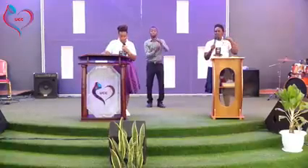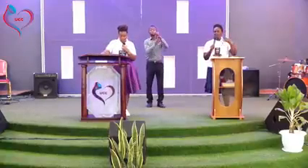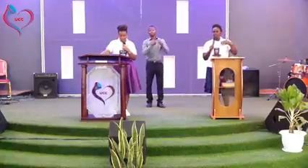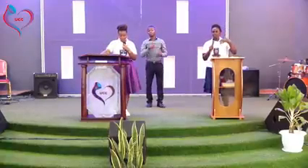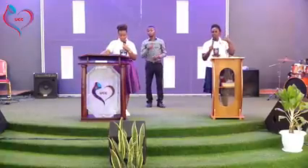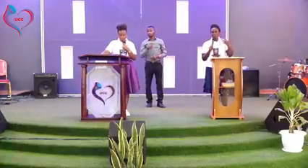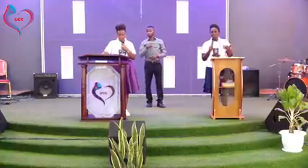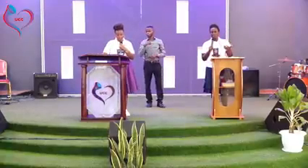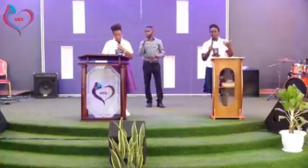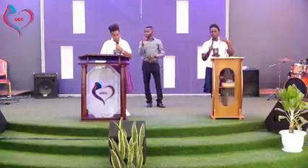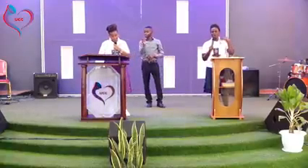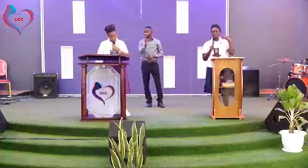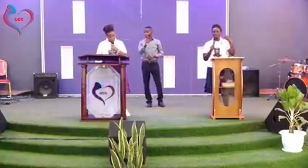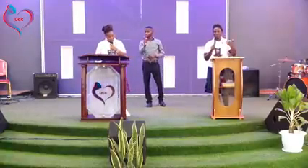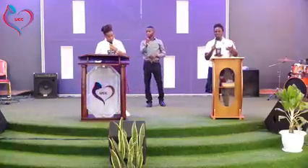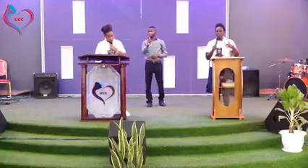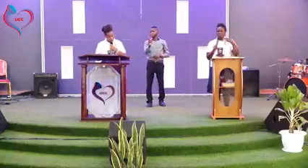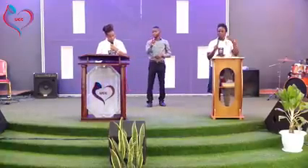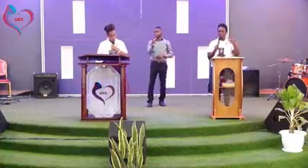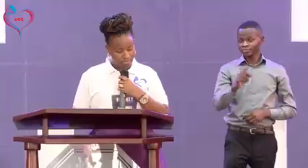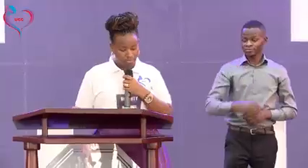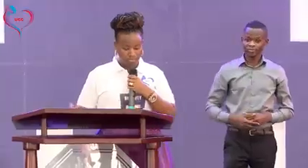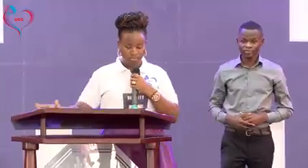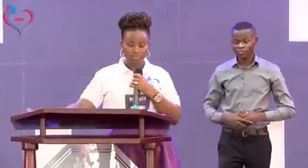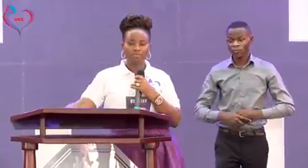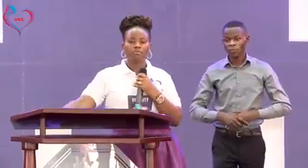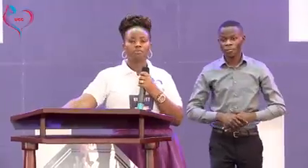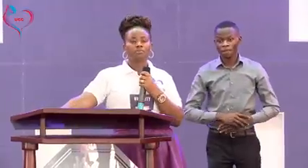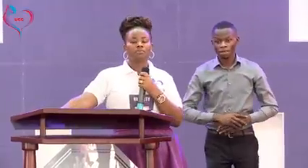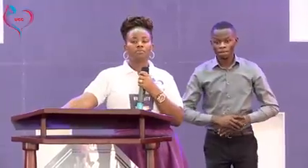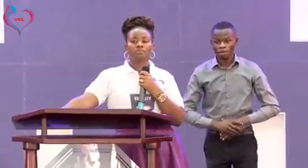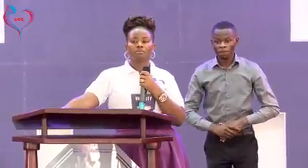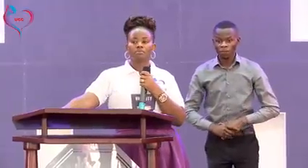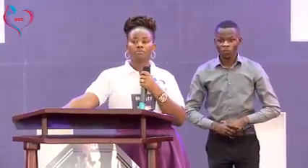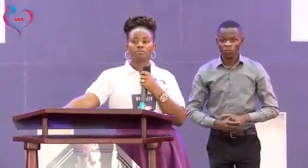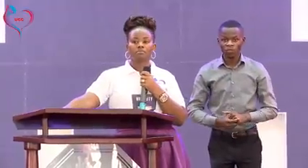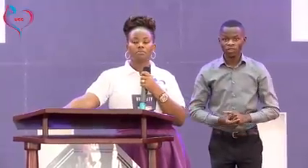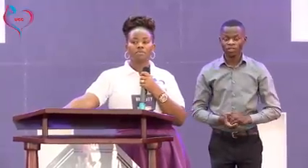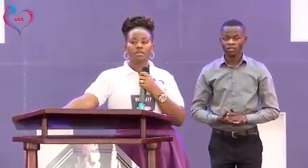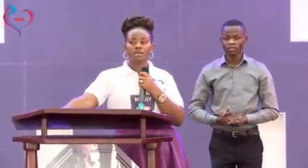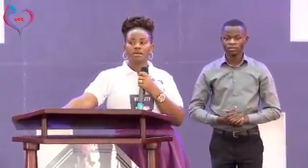Tetuli bantu abatasobola kweyamba nti gwe bawayo ekimu ekyekkumi n'ekiweebwayo oli mu kuwaayo buyambi.